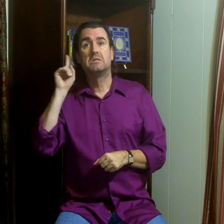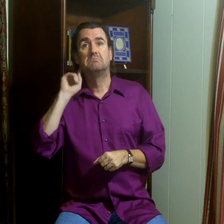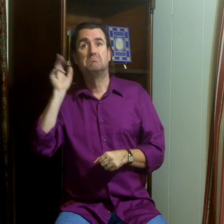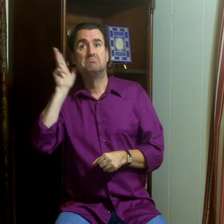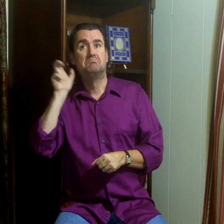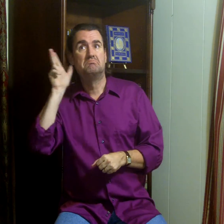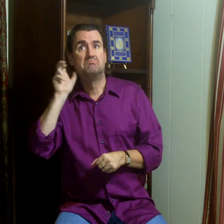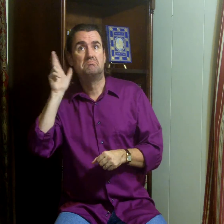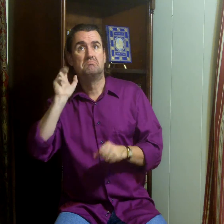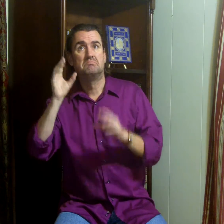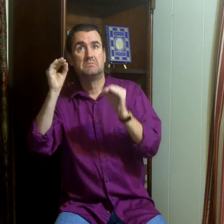interpret. And then